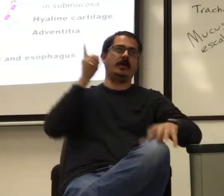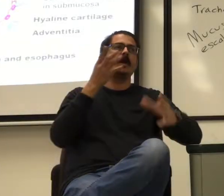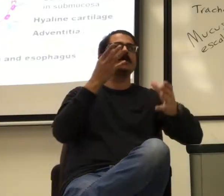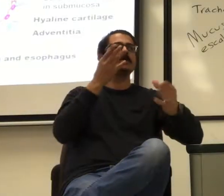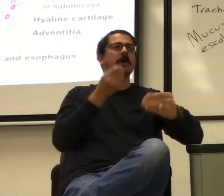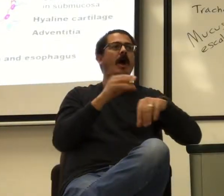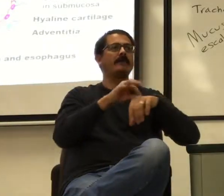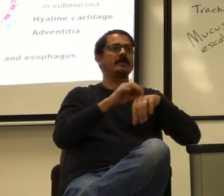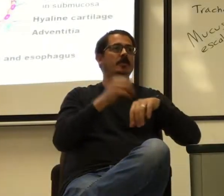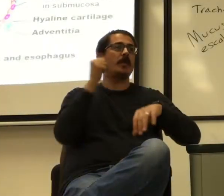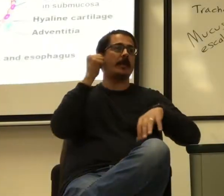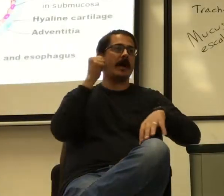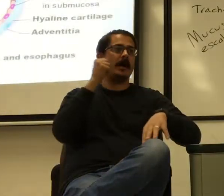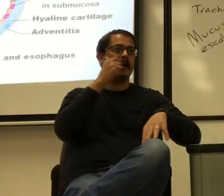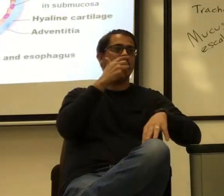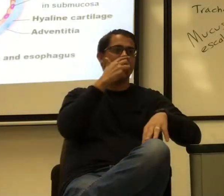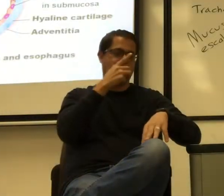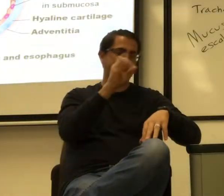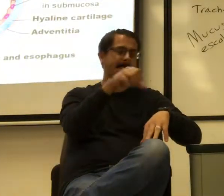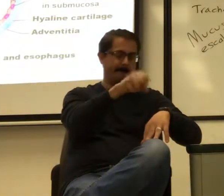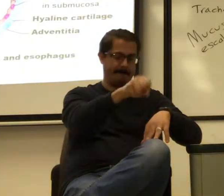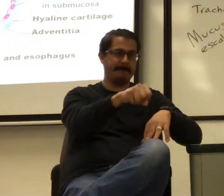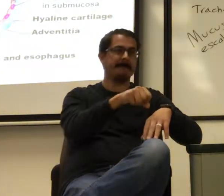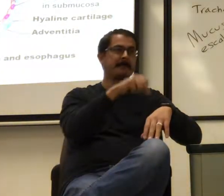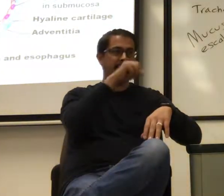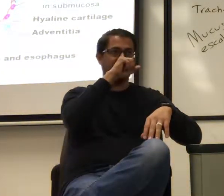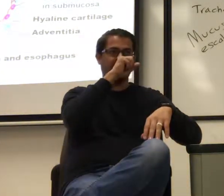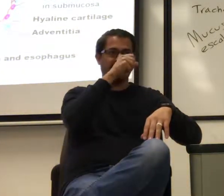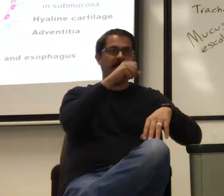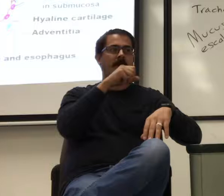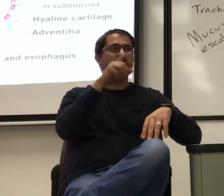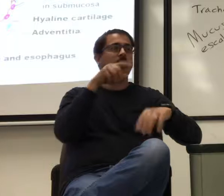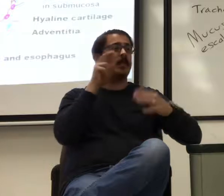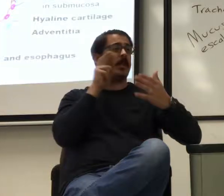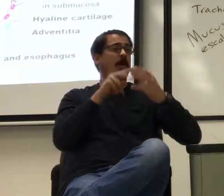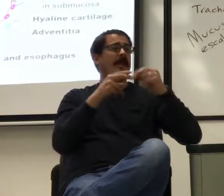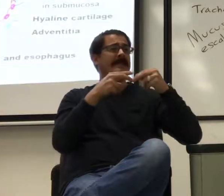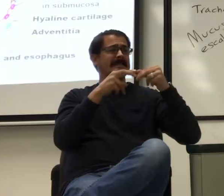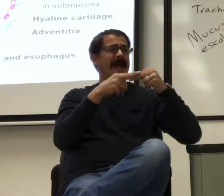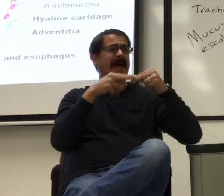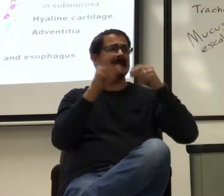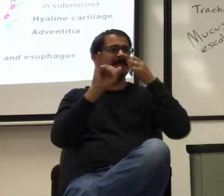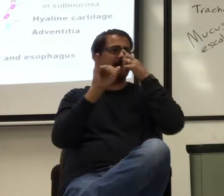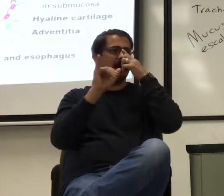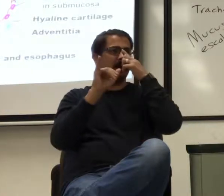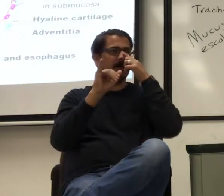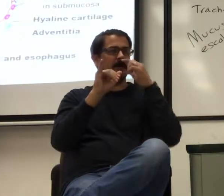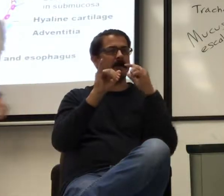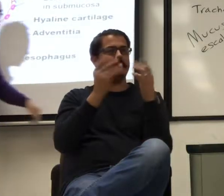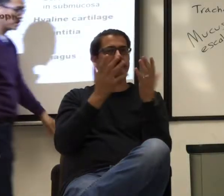back. And so what you're doing is, when you look at the slides, it's like